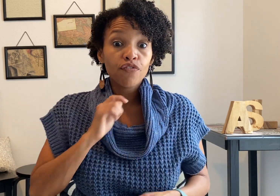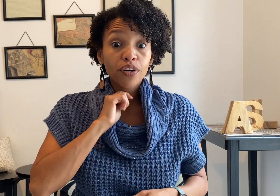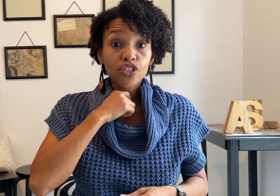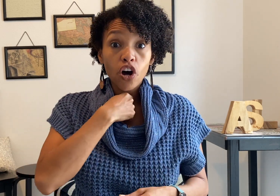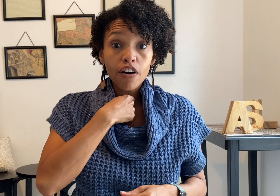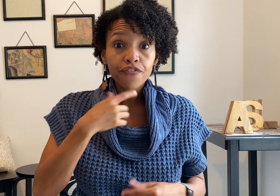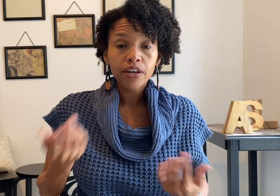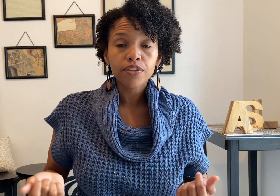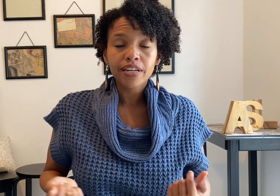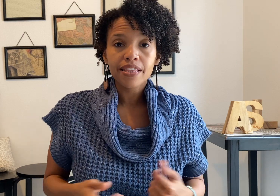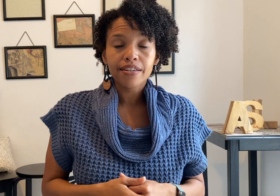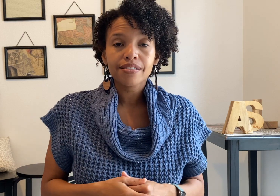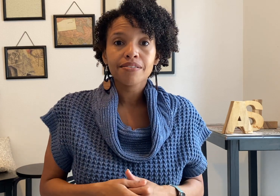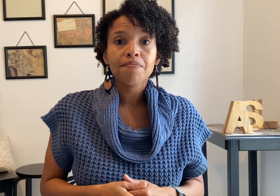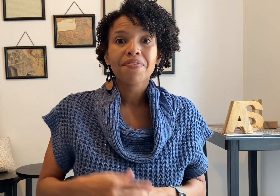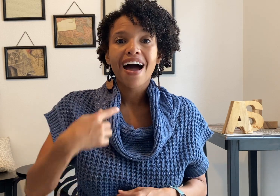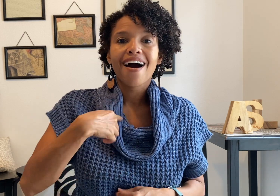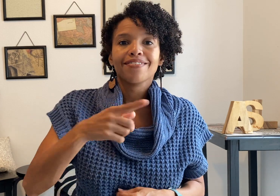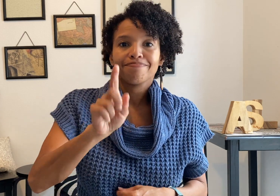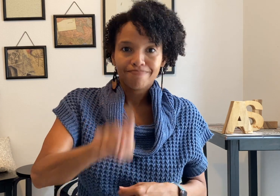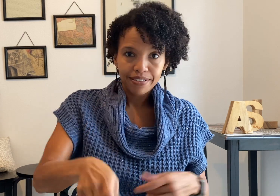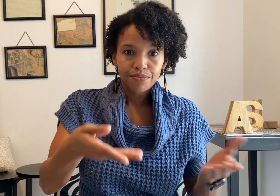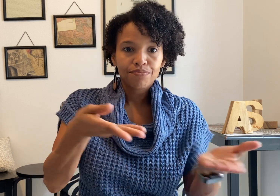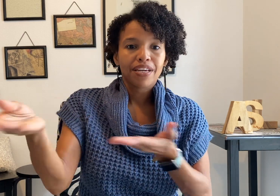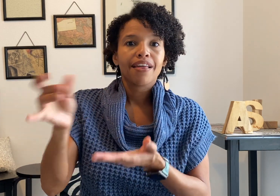Voice off, it would look like this.